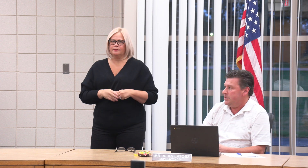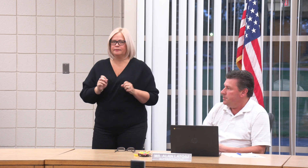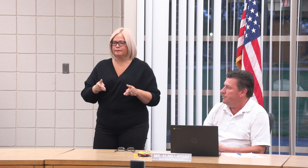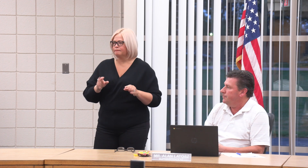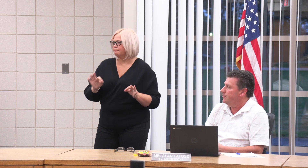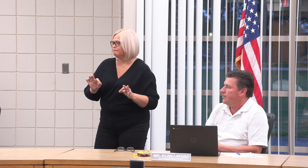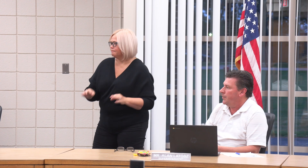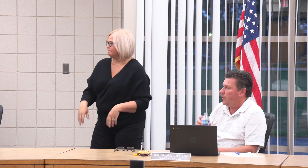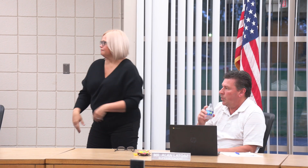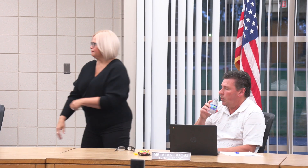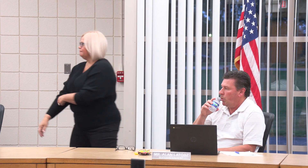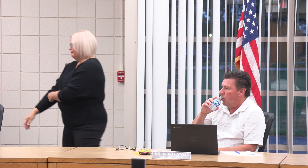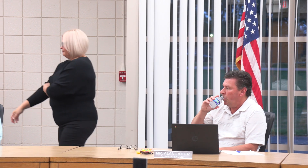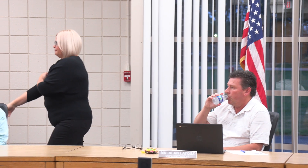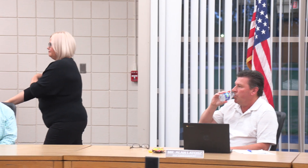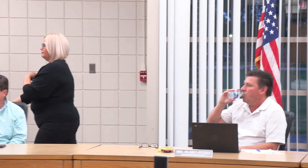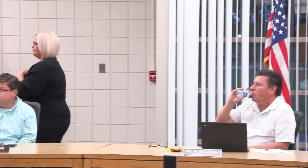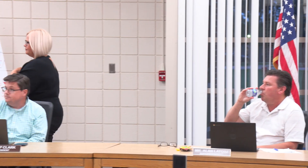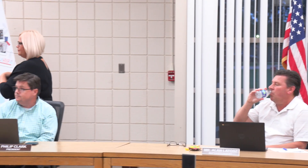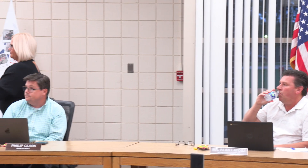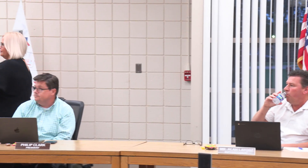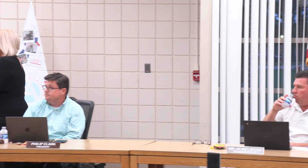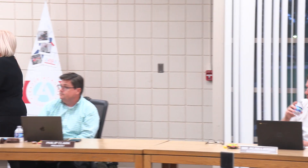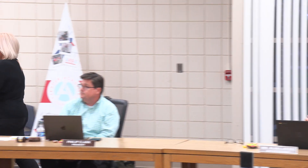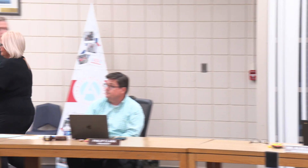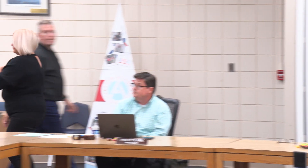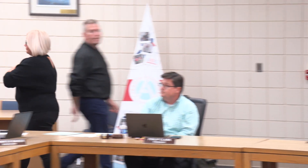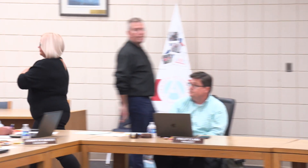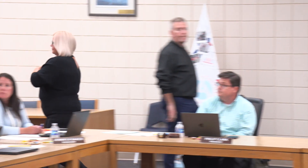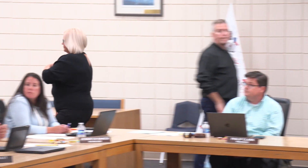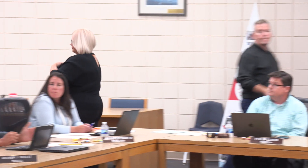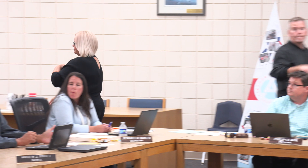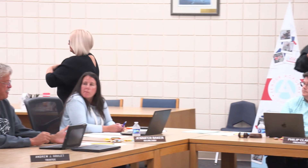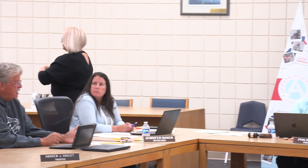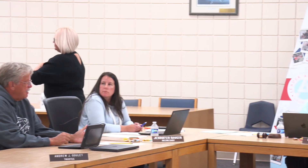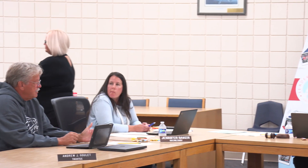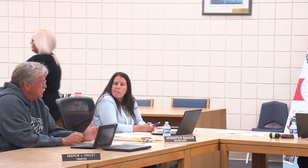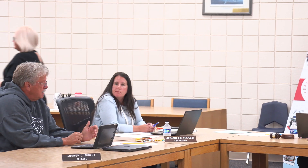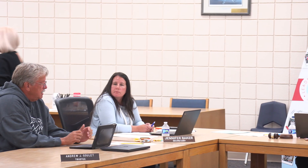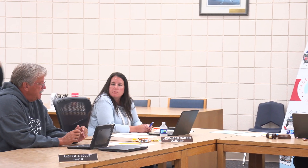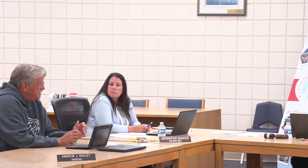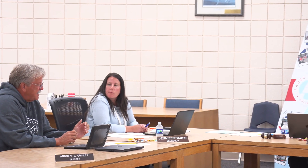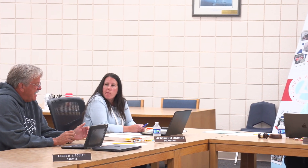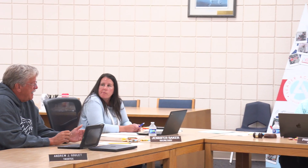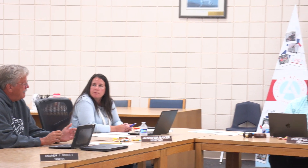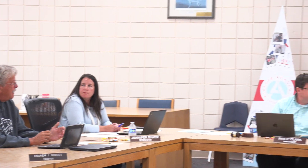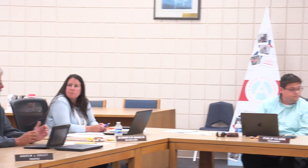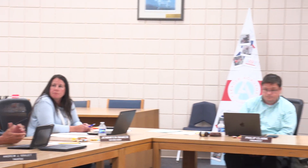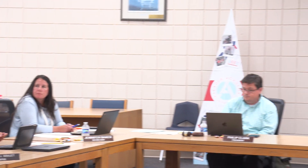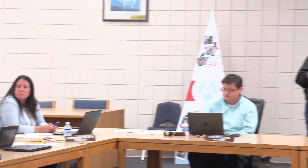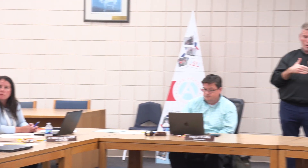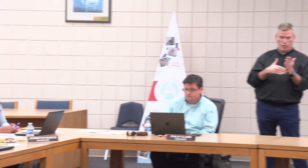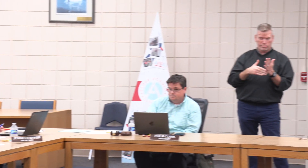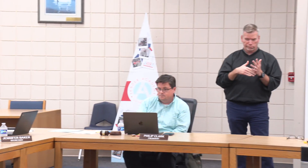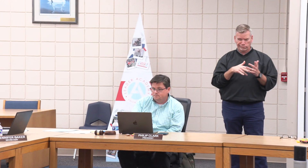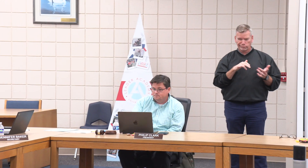There you go. So, the AI part, is there,